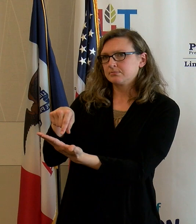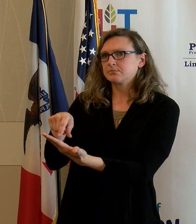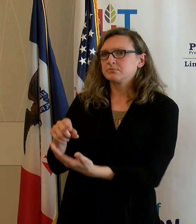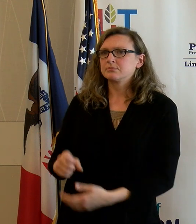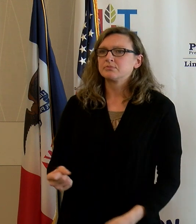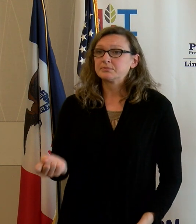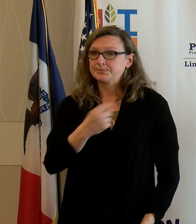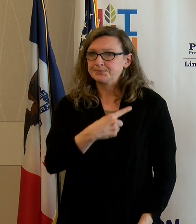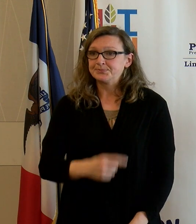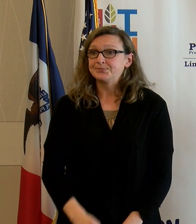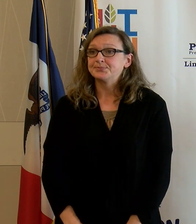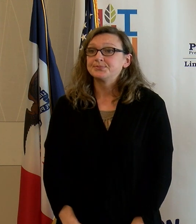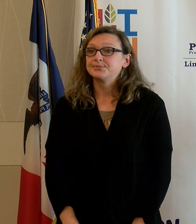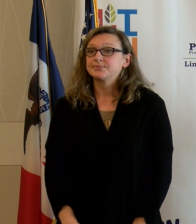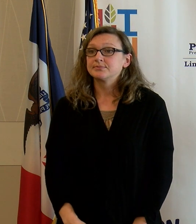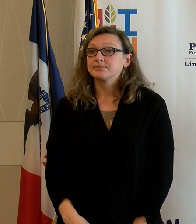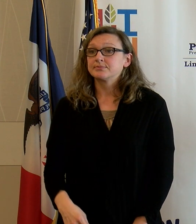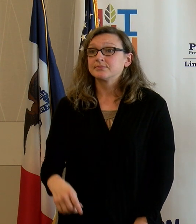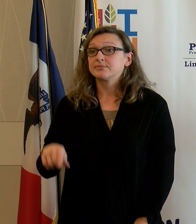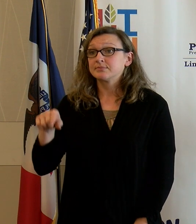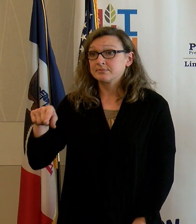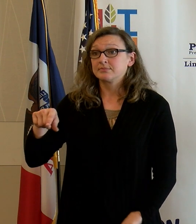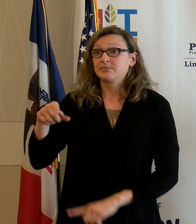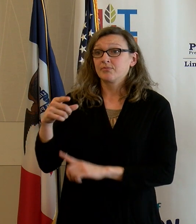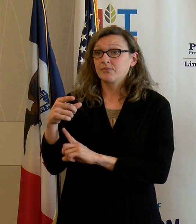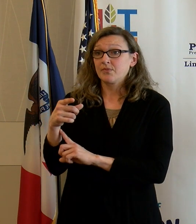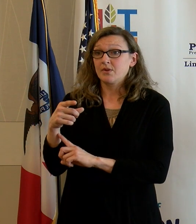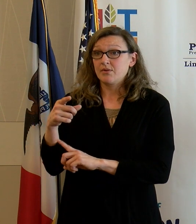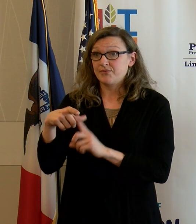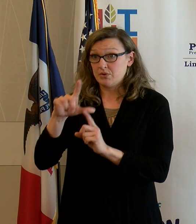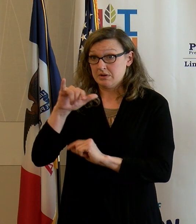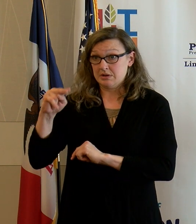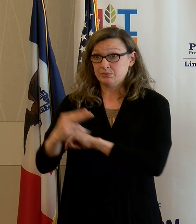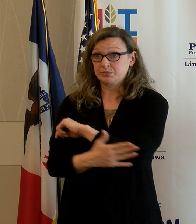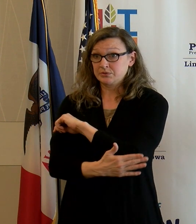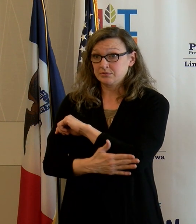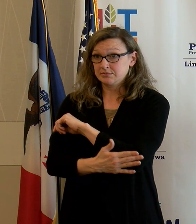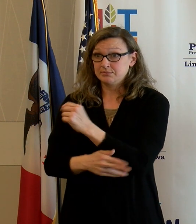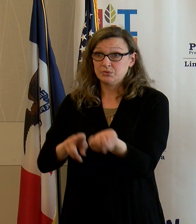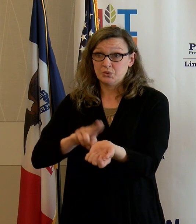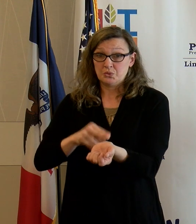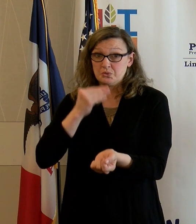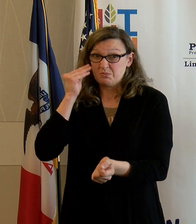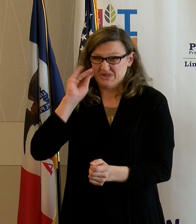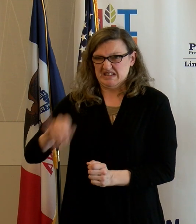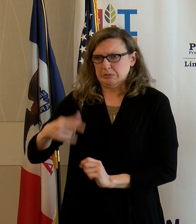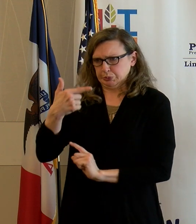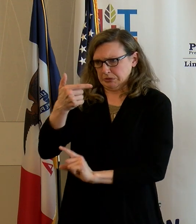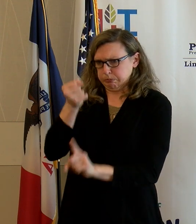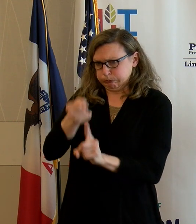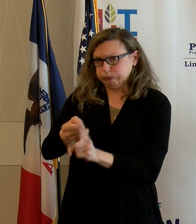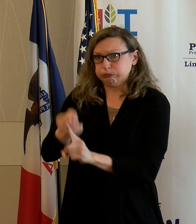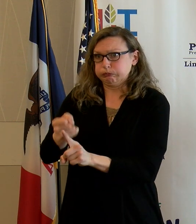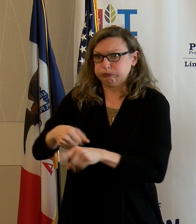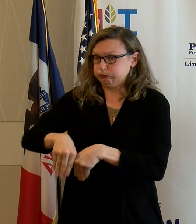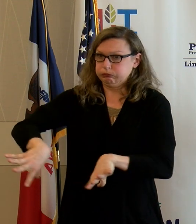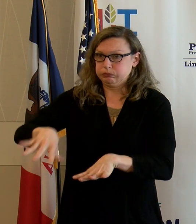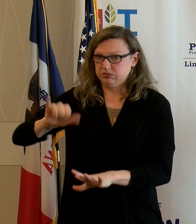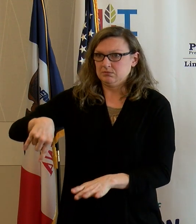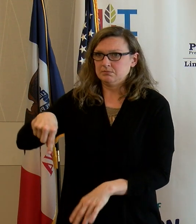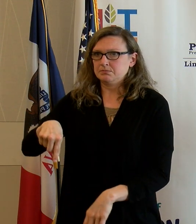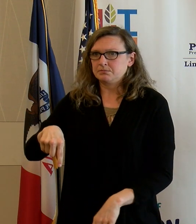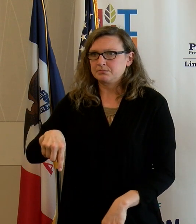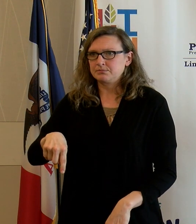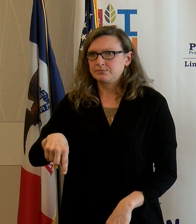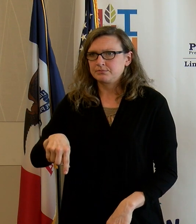71 cases are directly related to the outbreak of the long-term care facility. Can you share more details? Are these cases all residents, employees, or does